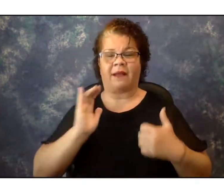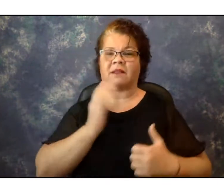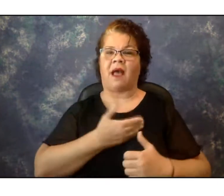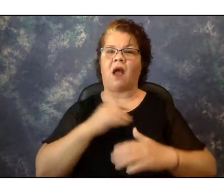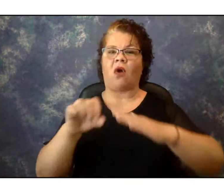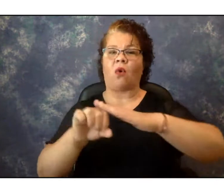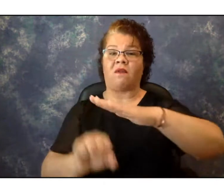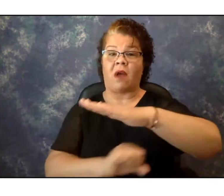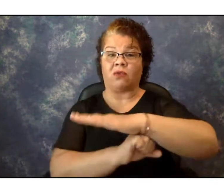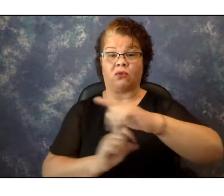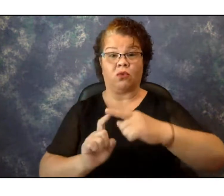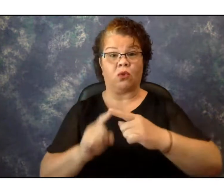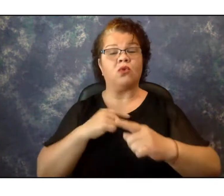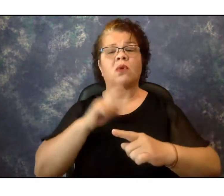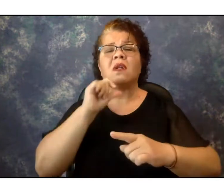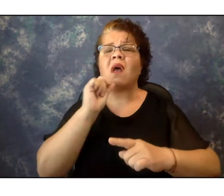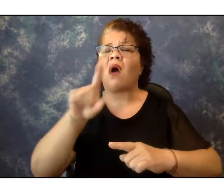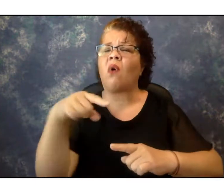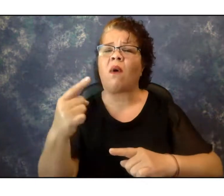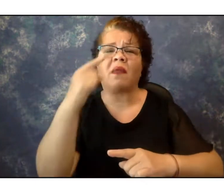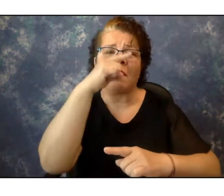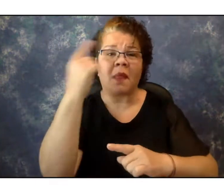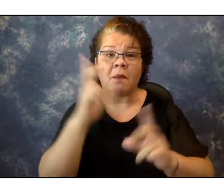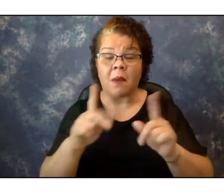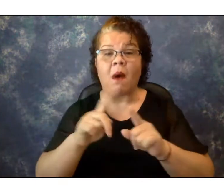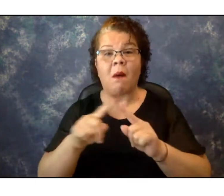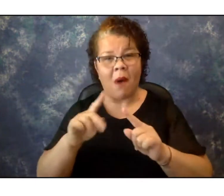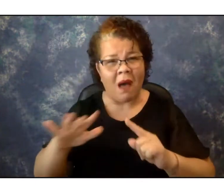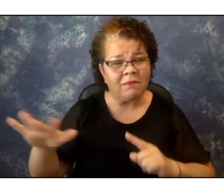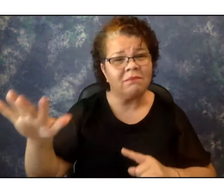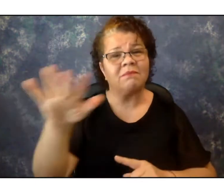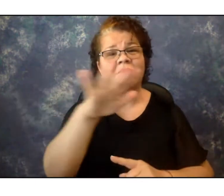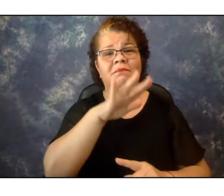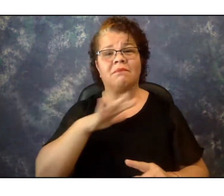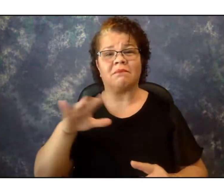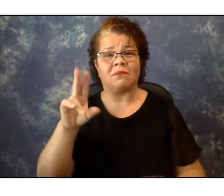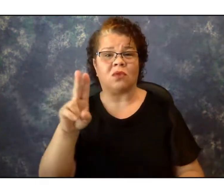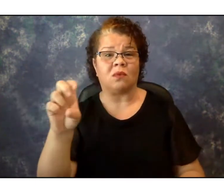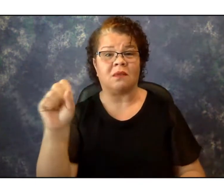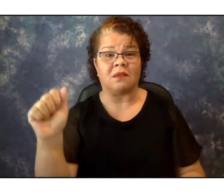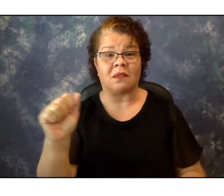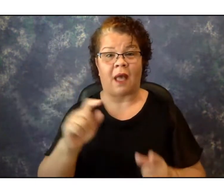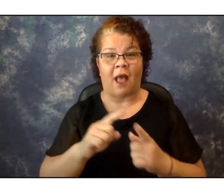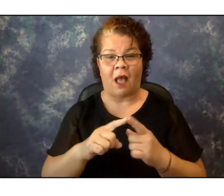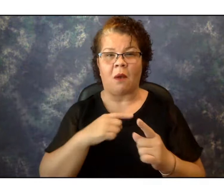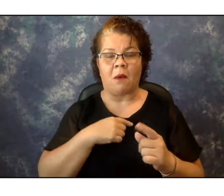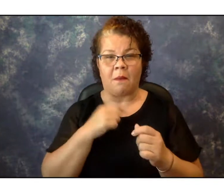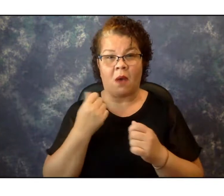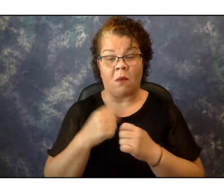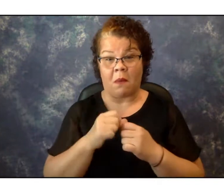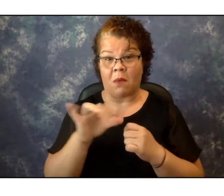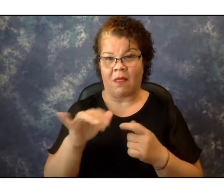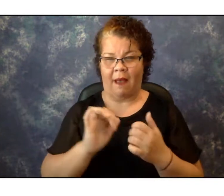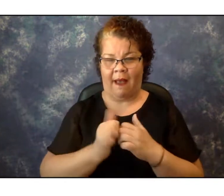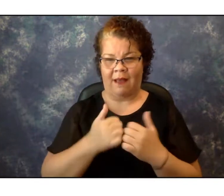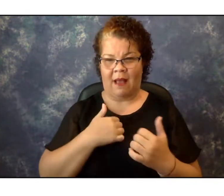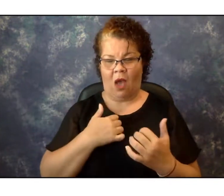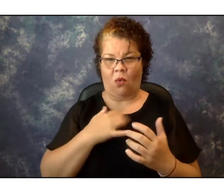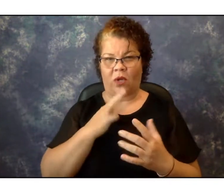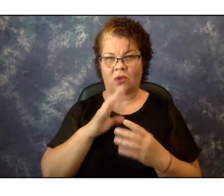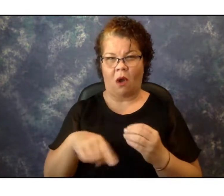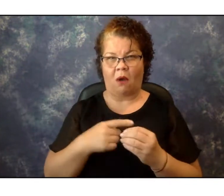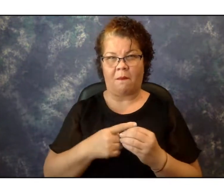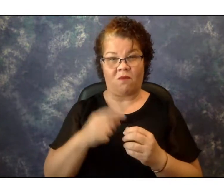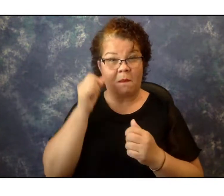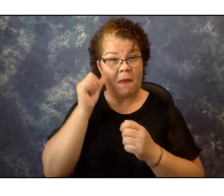but to the nation, I think are really important to make mhm. sure we foreground, even as we talk about the price that